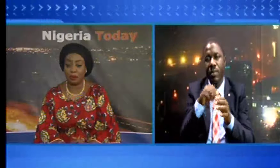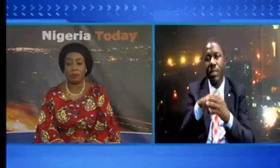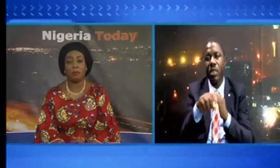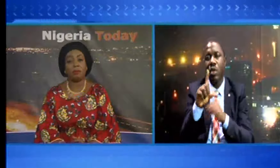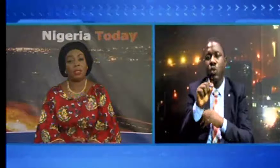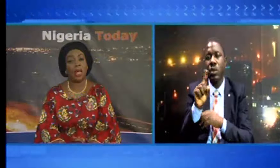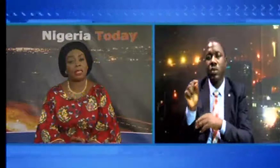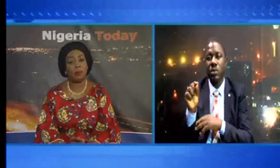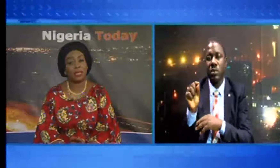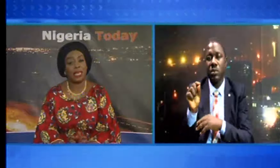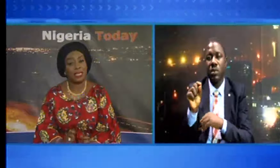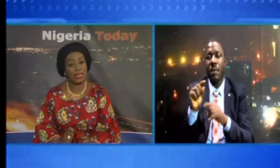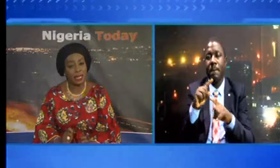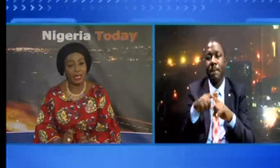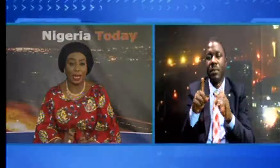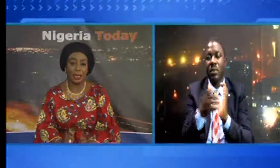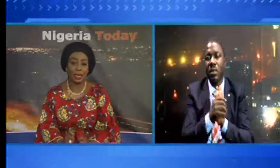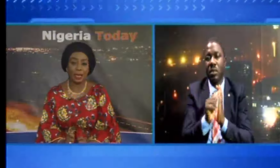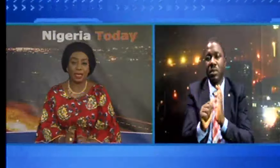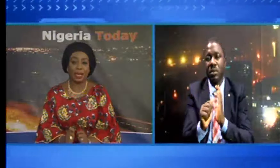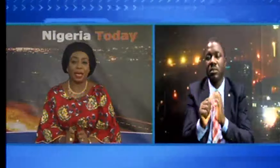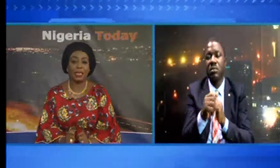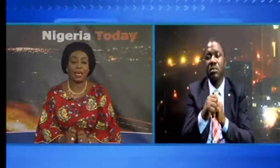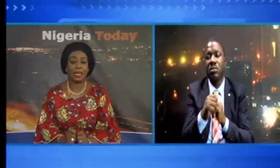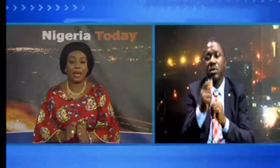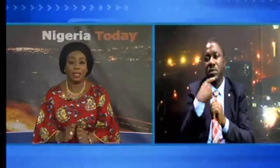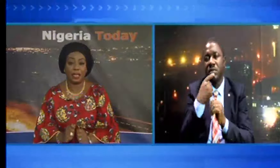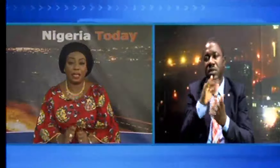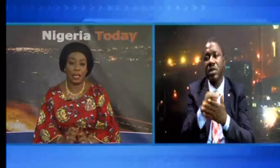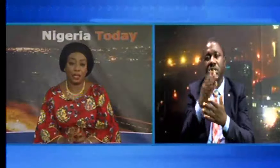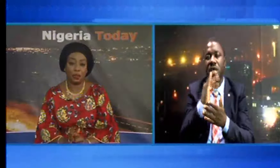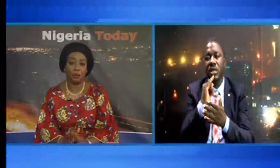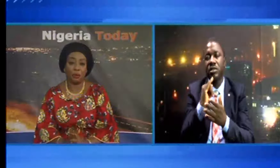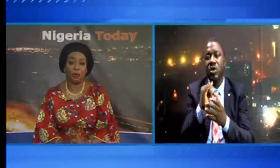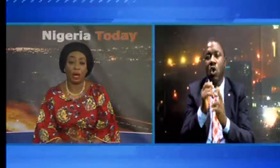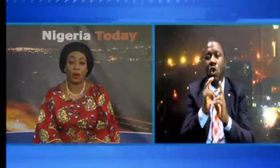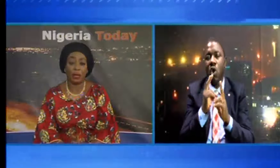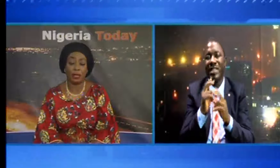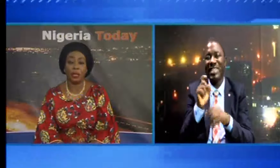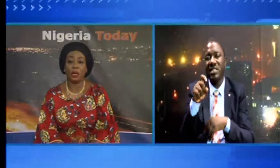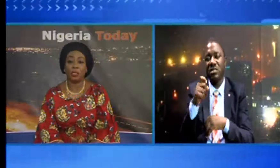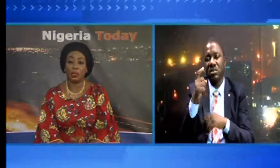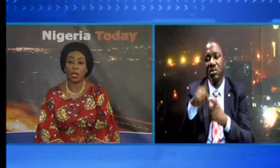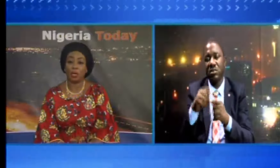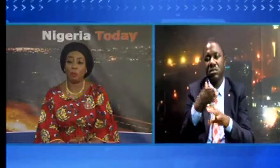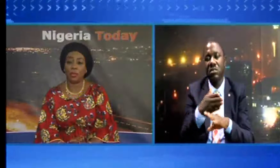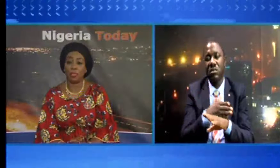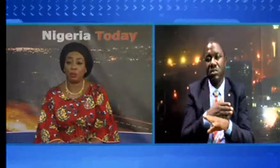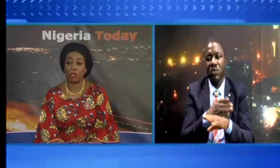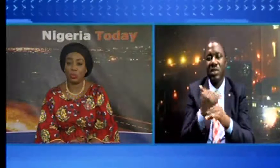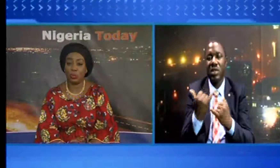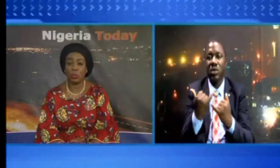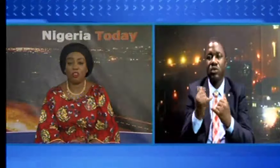2020. But experts insist that there is an urgent need to improve the current